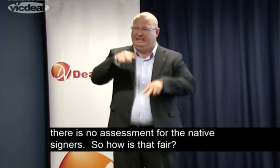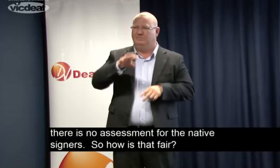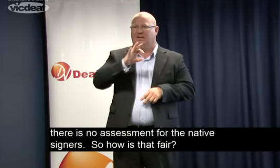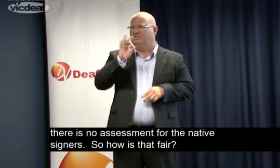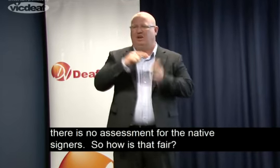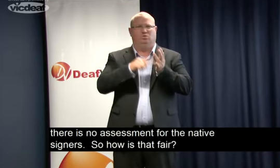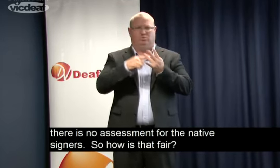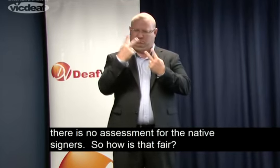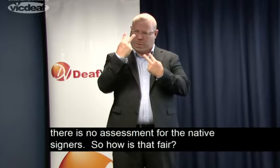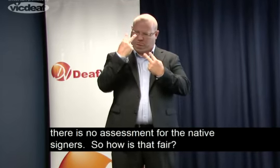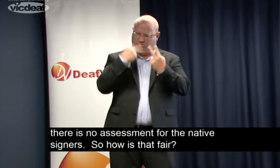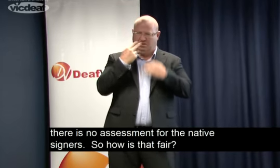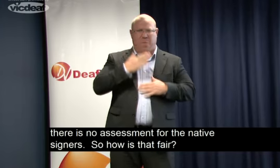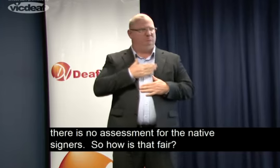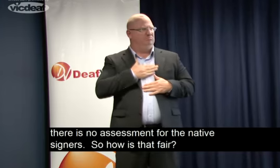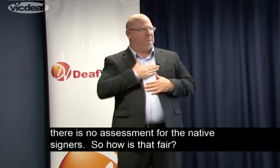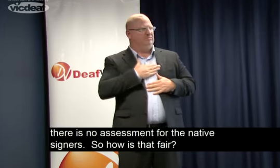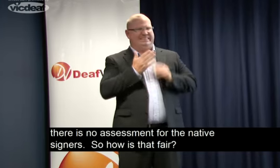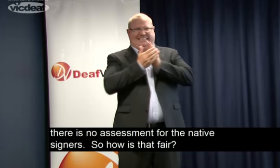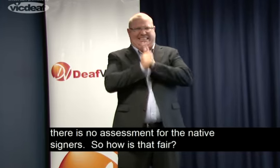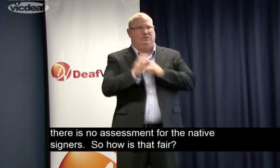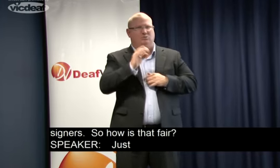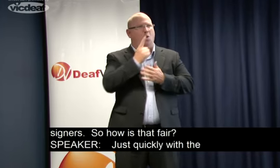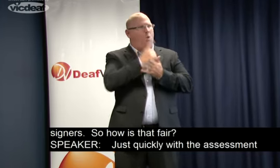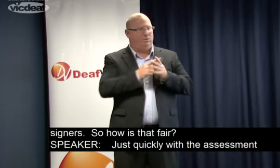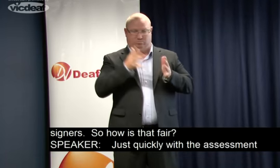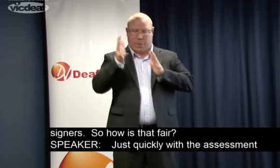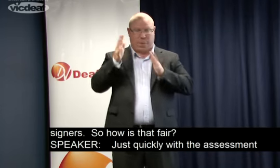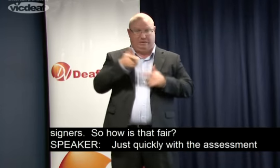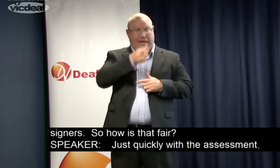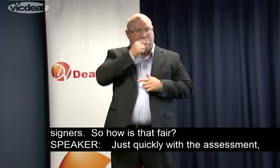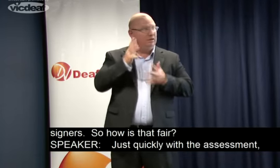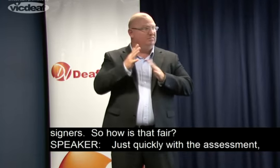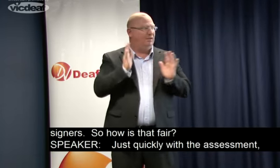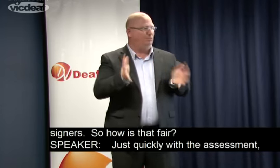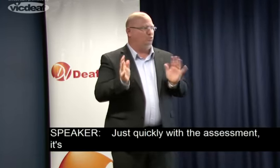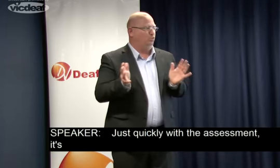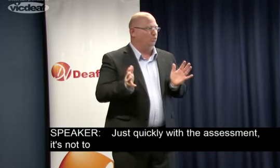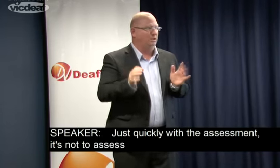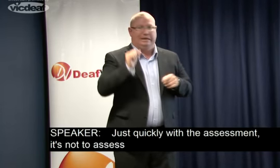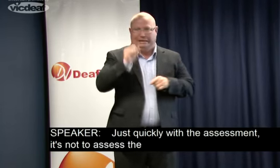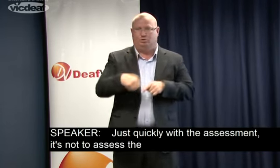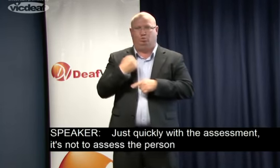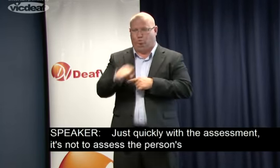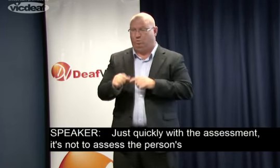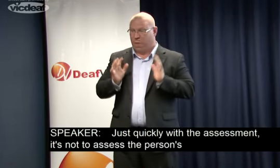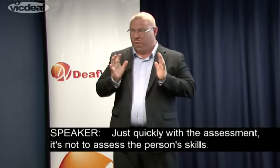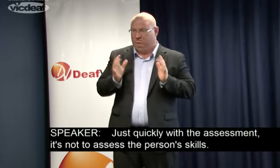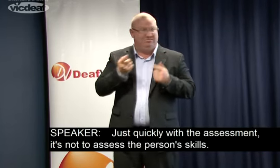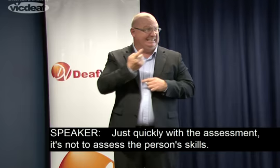Just quickly, with the assessment, it's not to assess the person's skills. It's more to say the person is proficient, they can